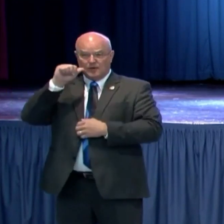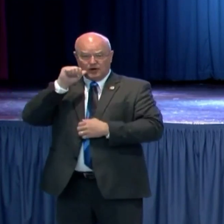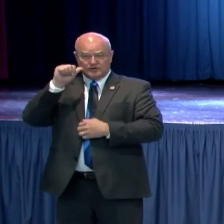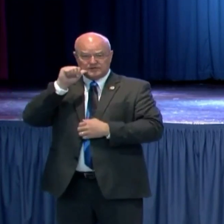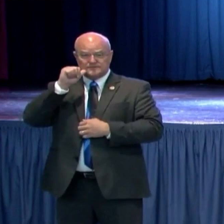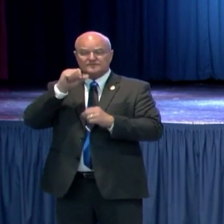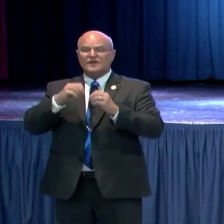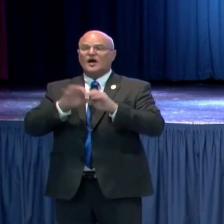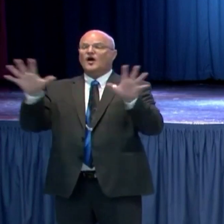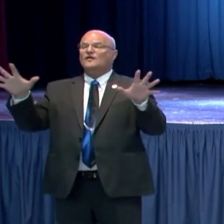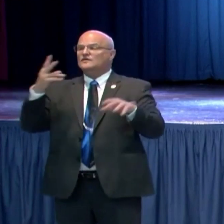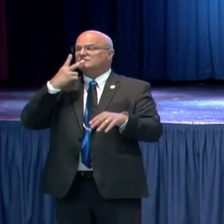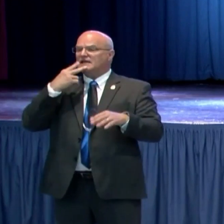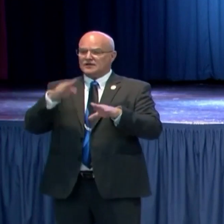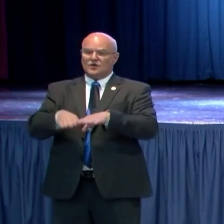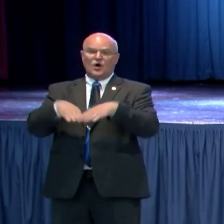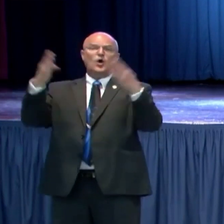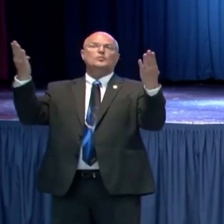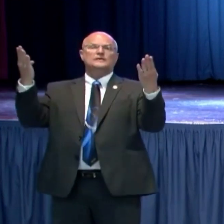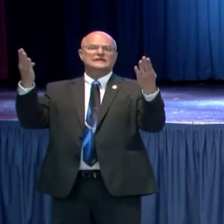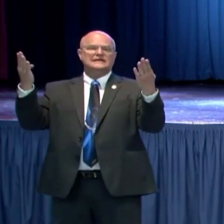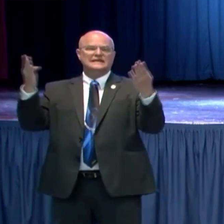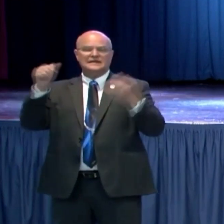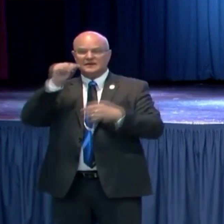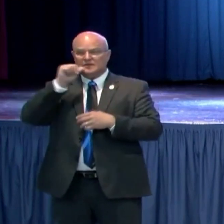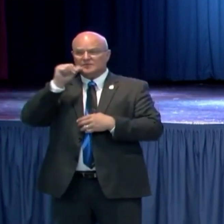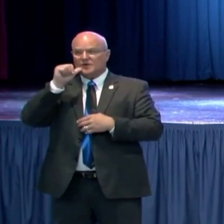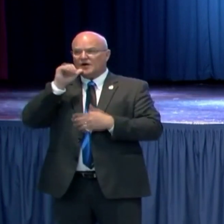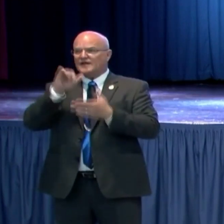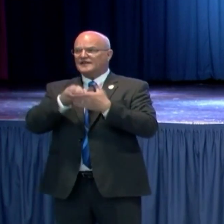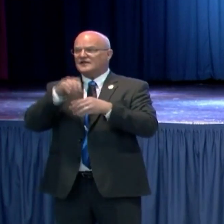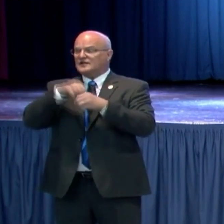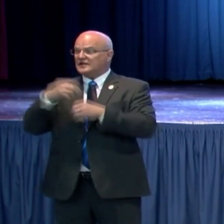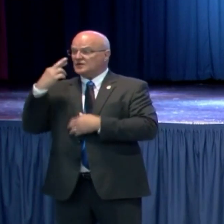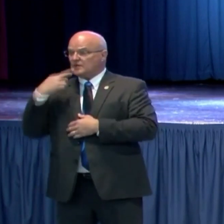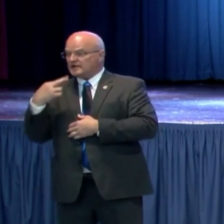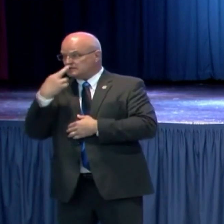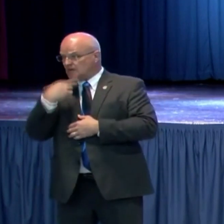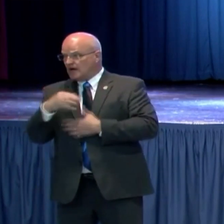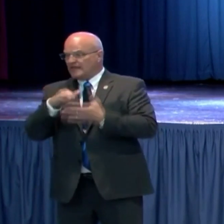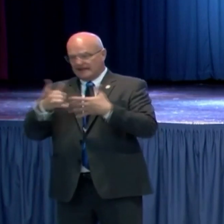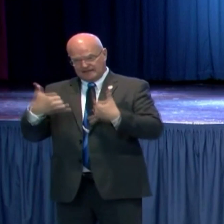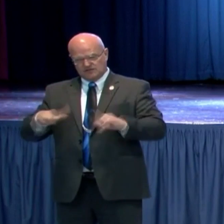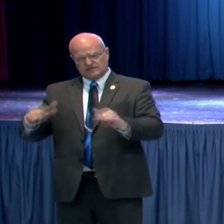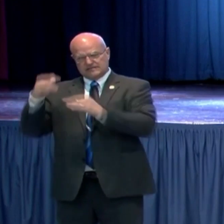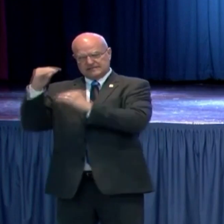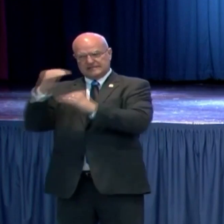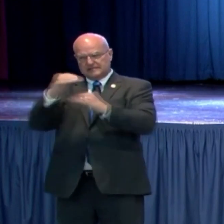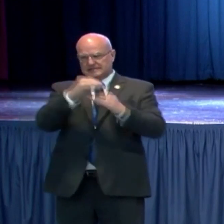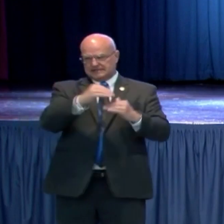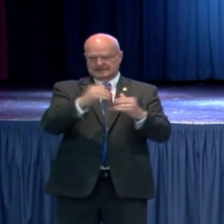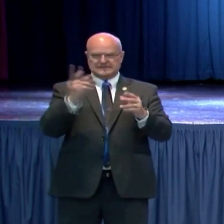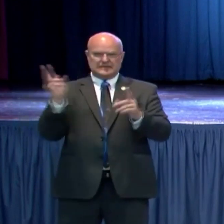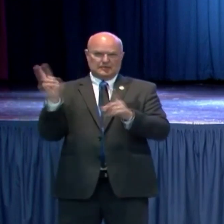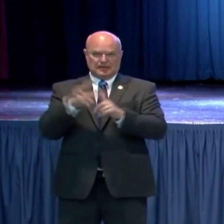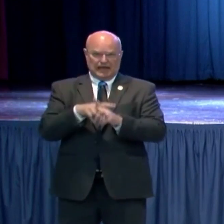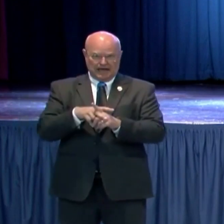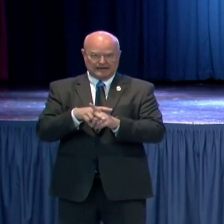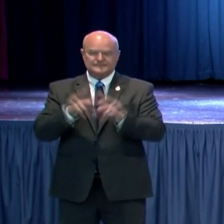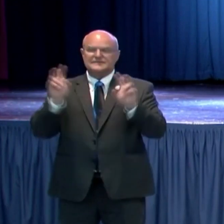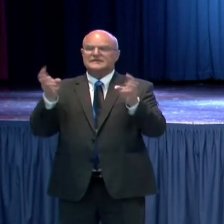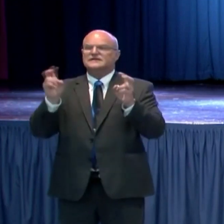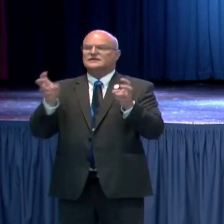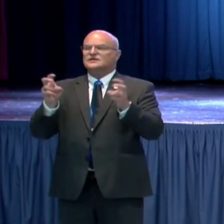bars. Obviously, when you say you're opening the bars up that are in restaurants, that there's still restrictions that do apply